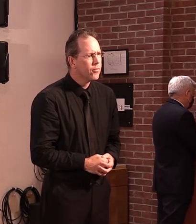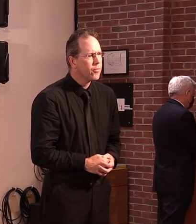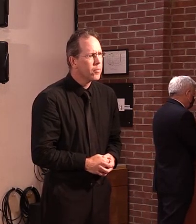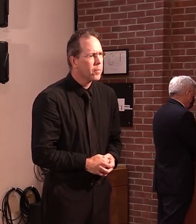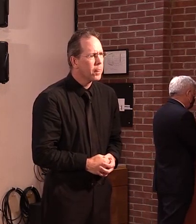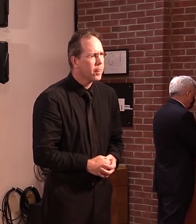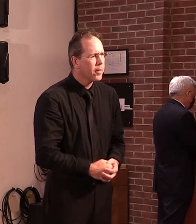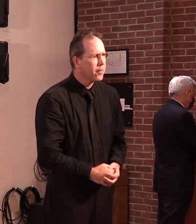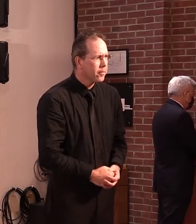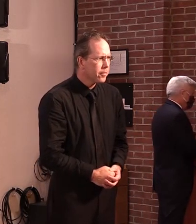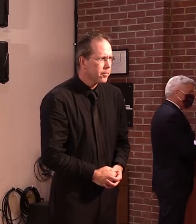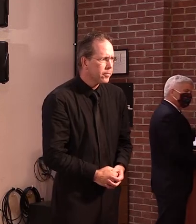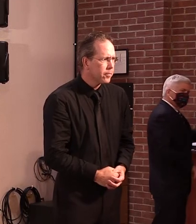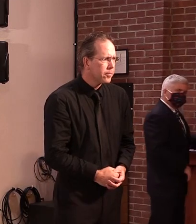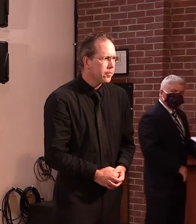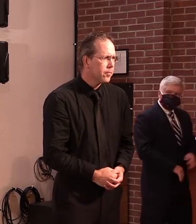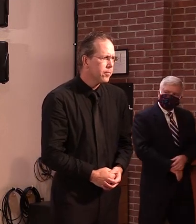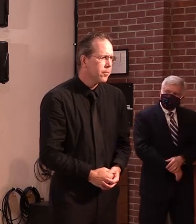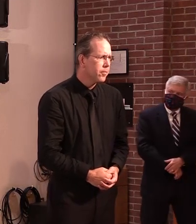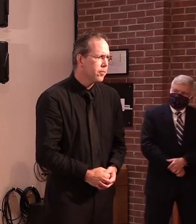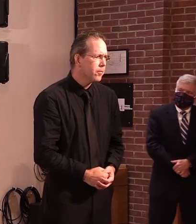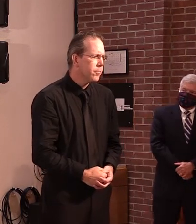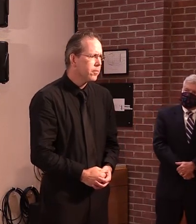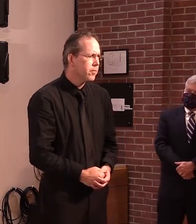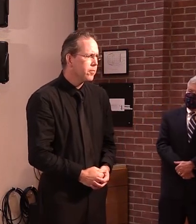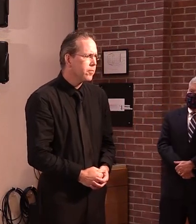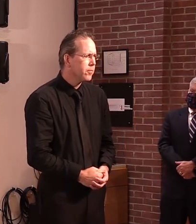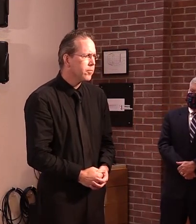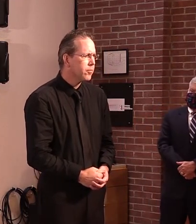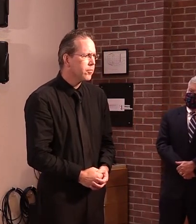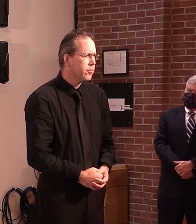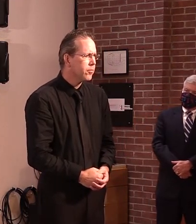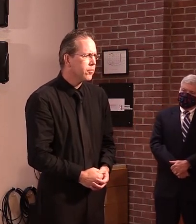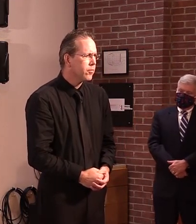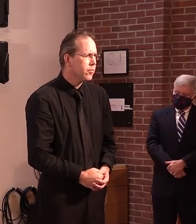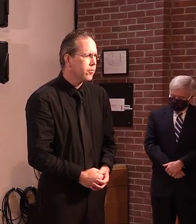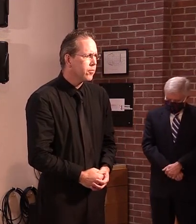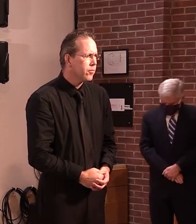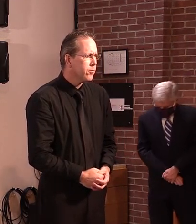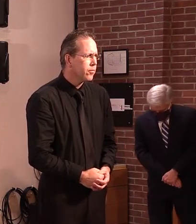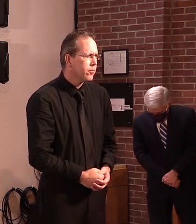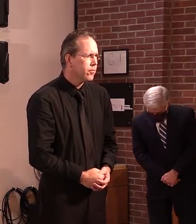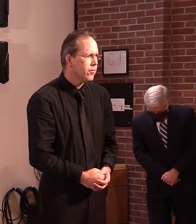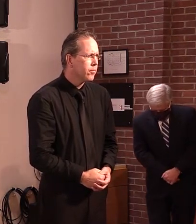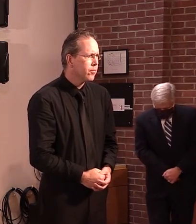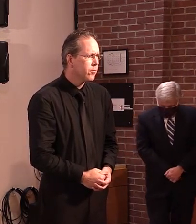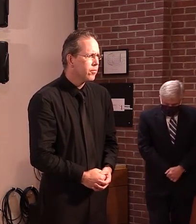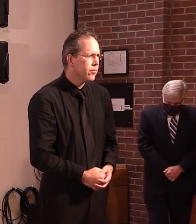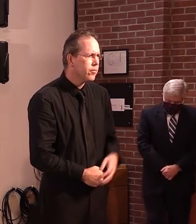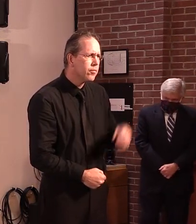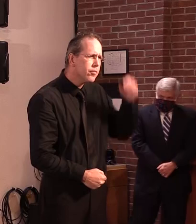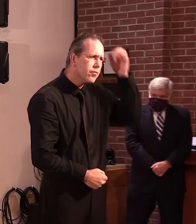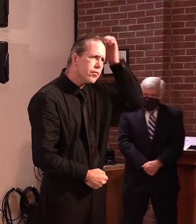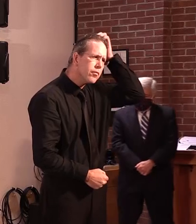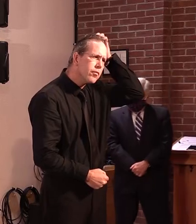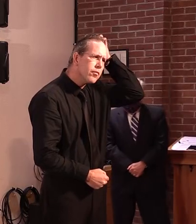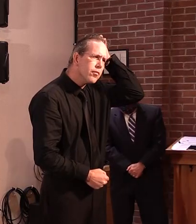$300 additional payment, I guess for the month of August, is going for unemployment.